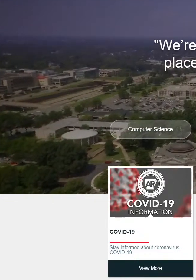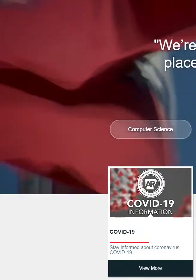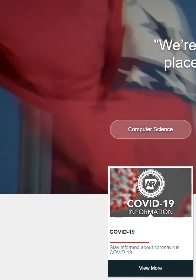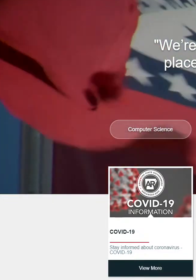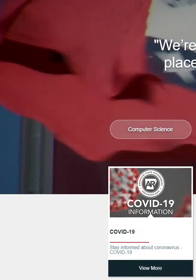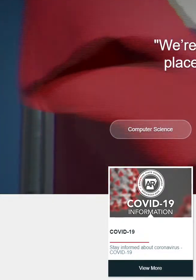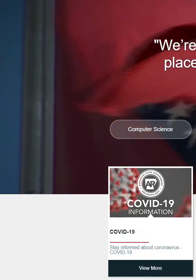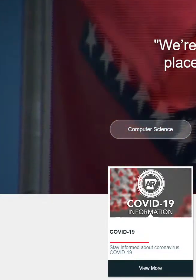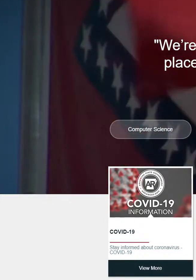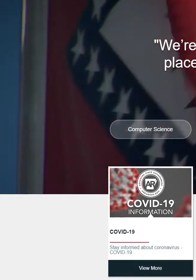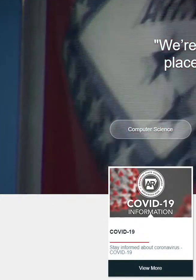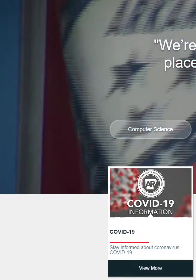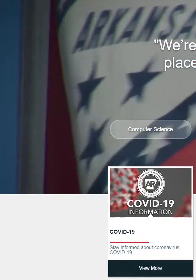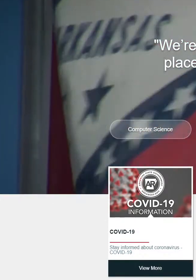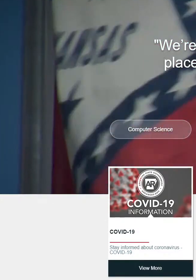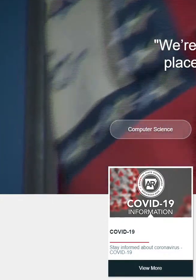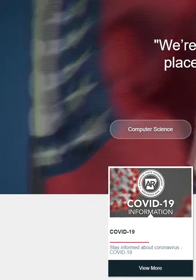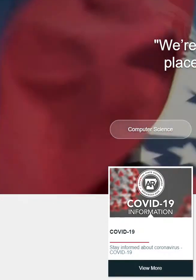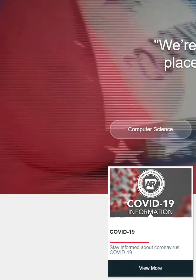Check, check, check, check, check.